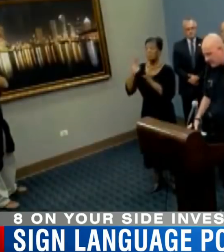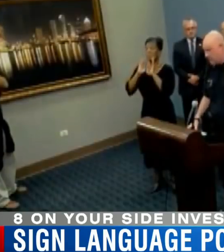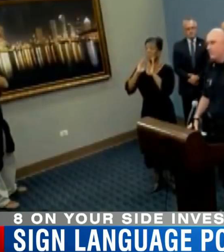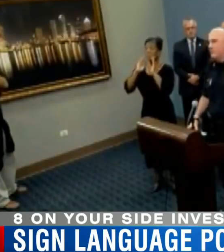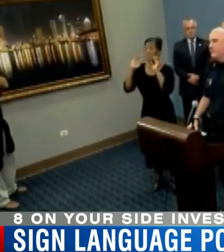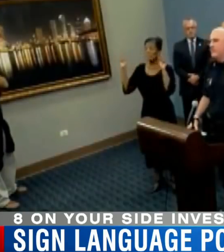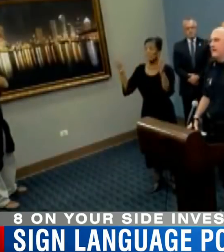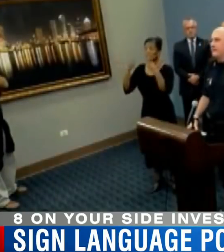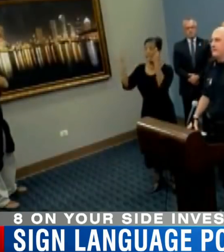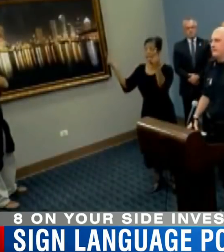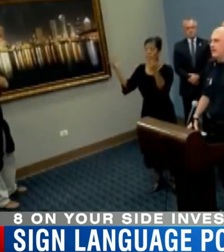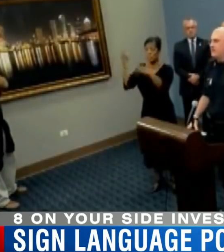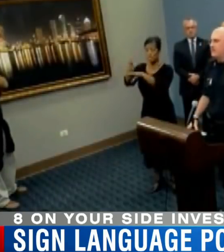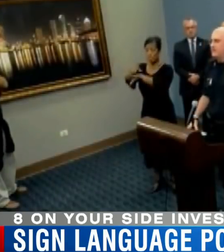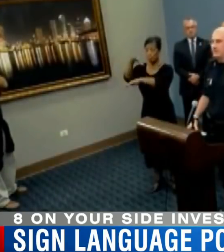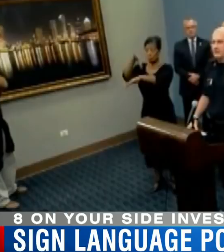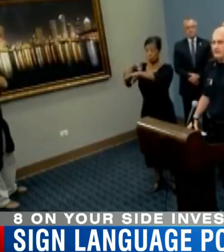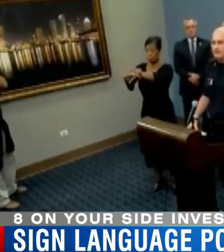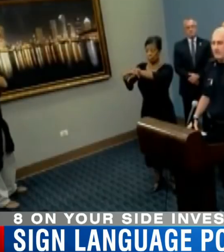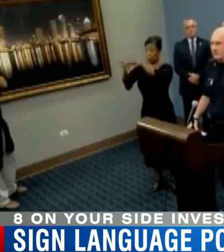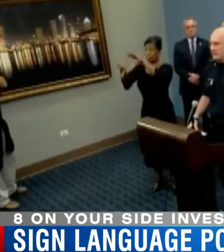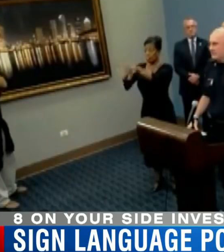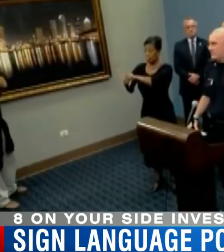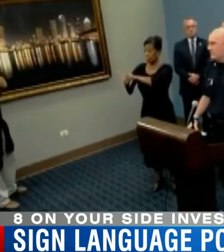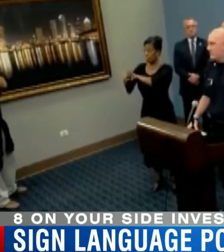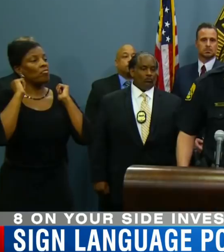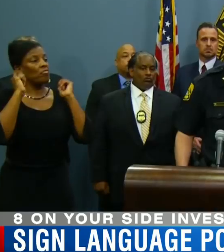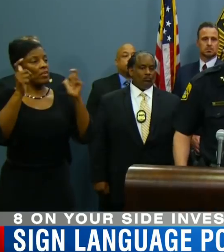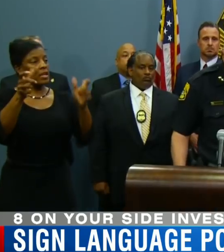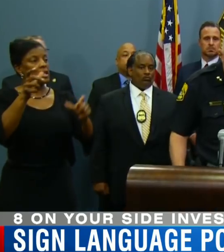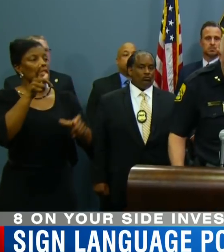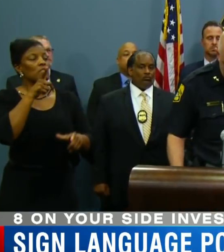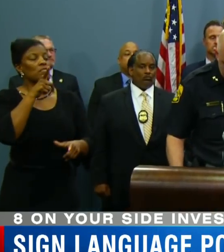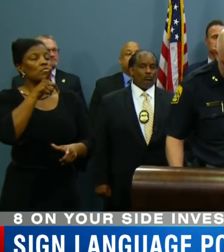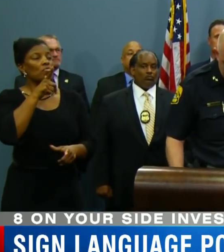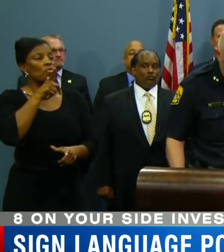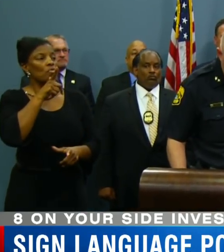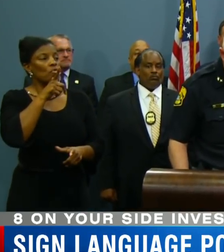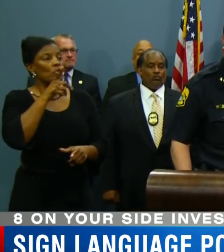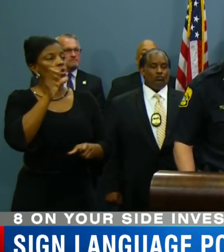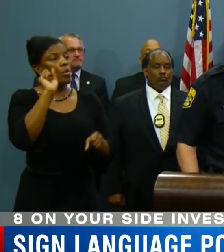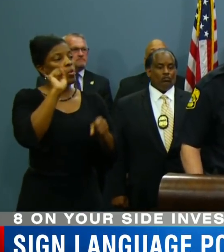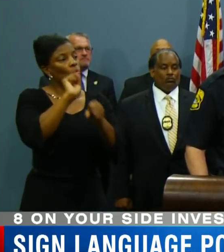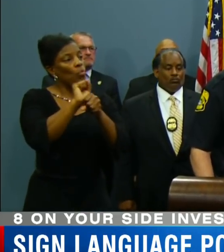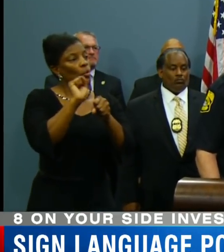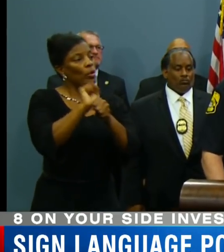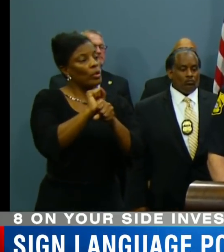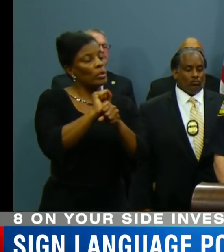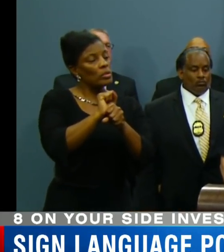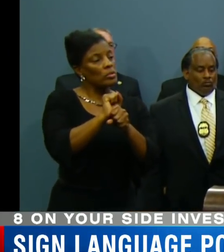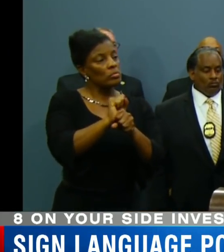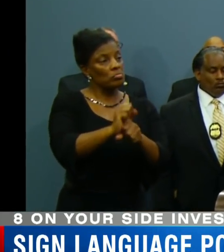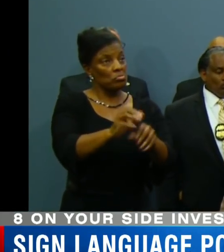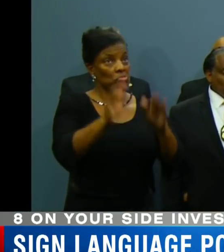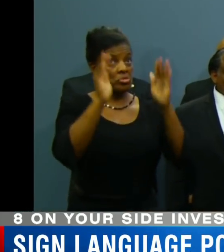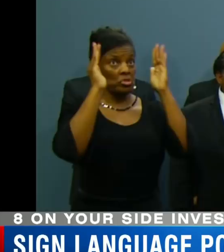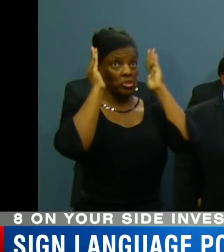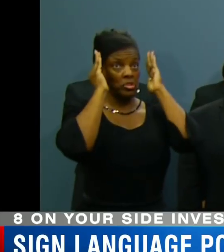we will be making an arrest in the Seminole Heights murder. But the person signing that announcement to a deaf audience on live TV last